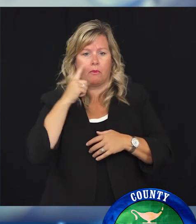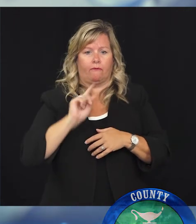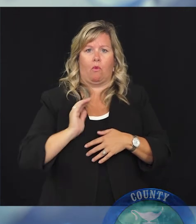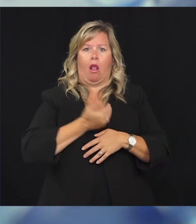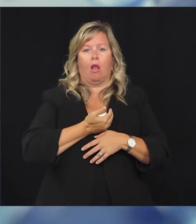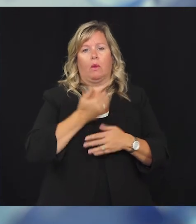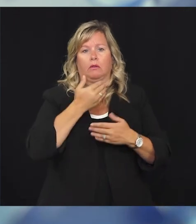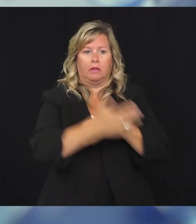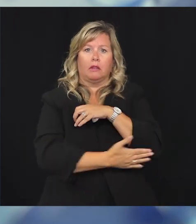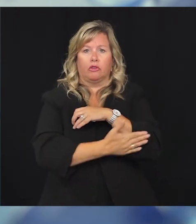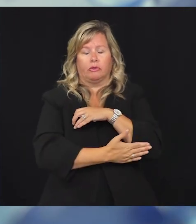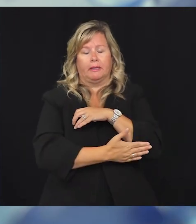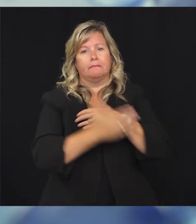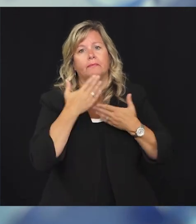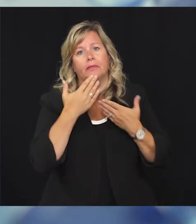Thank you.